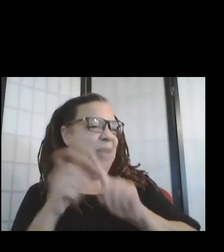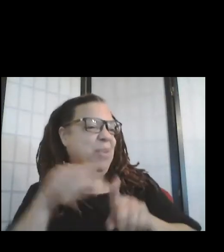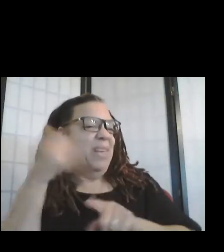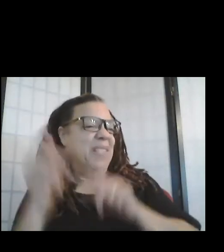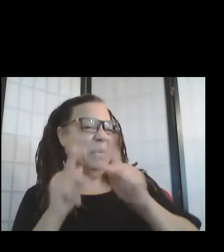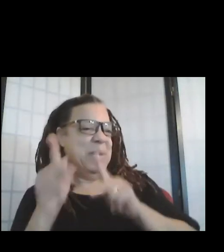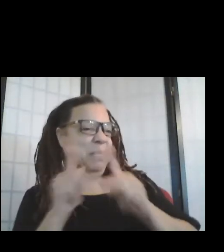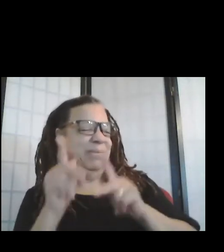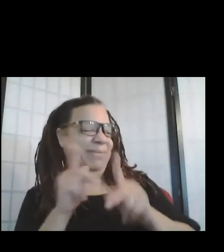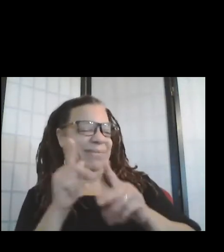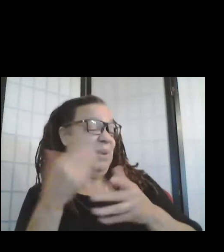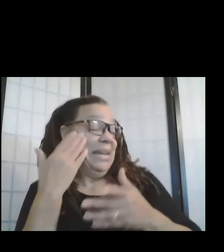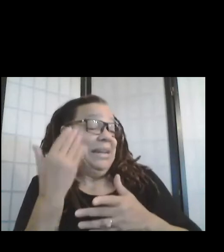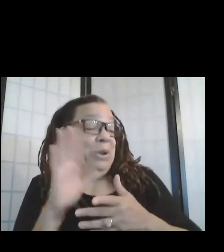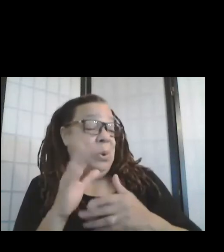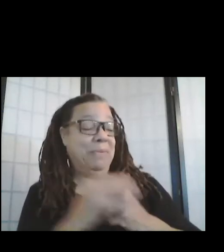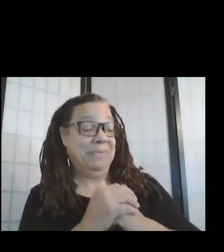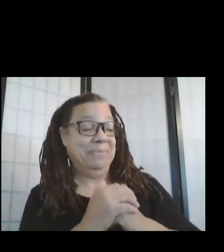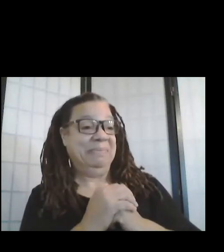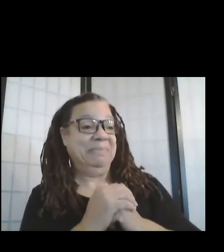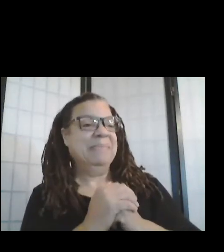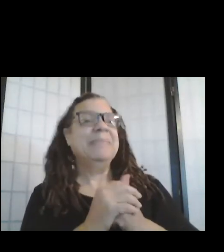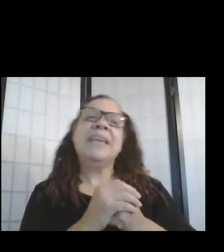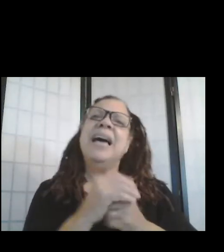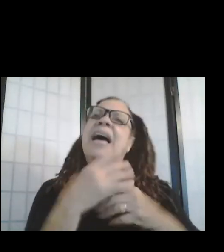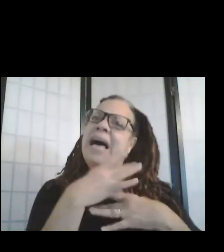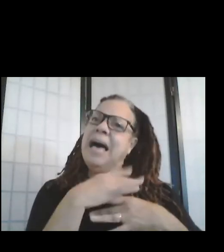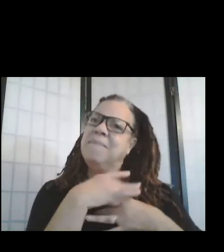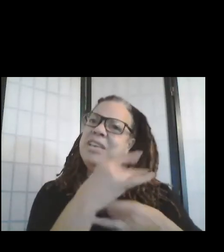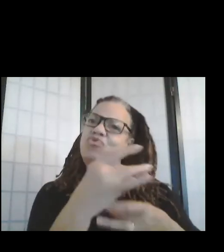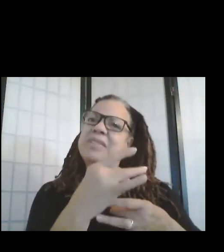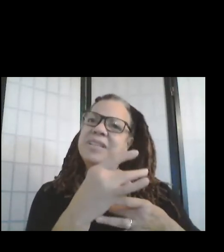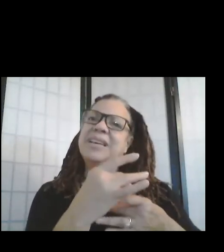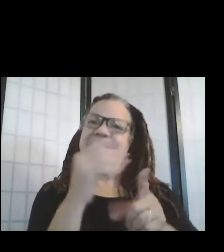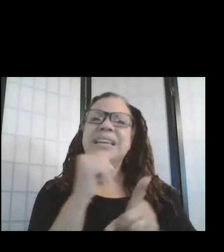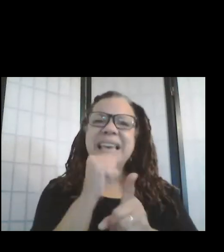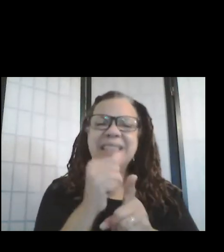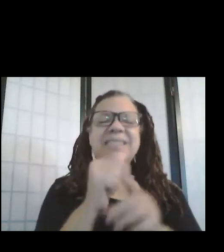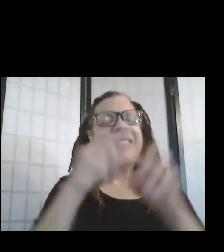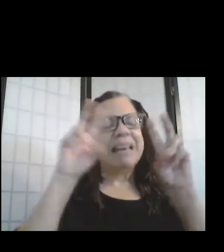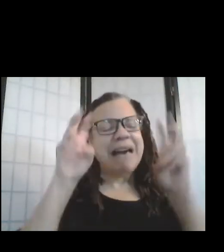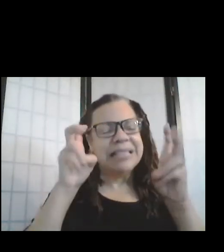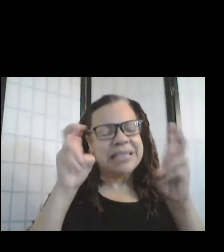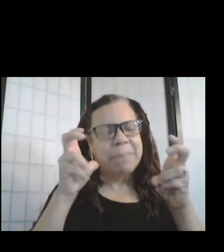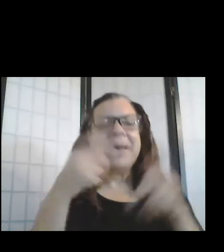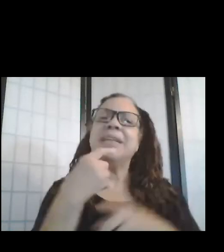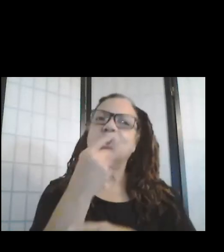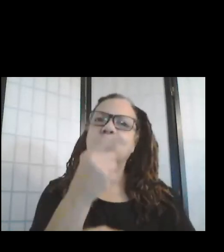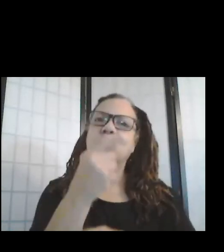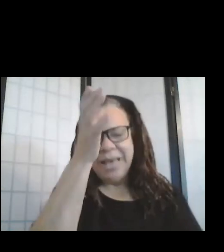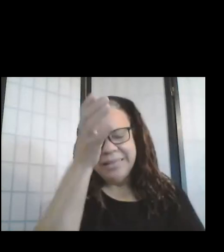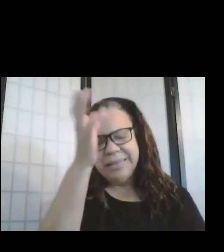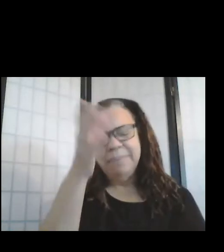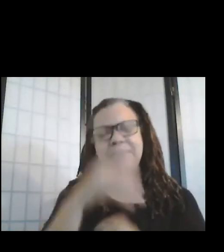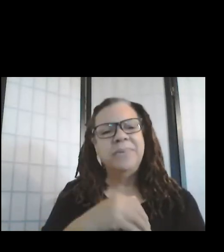with everything I didn't know. I'm very interested in the Aristotelian concept, I'd say. You